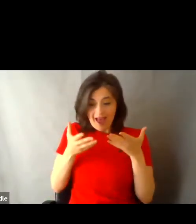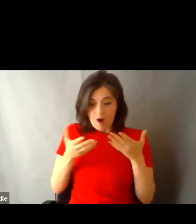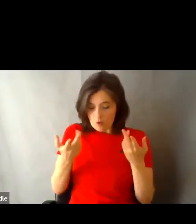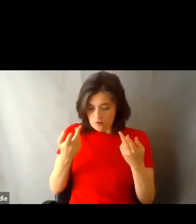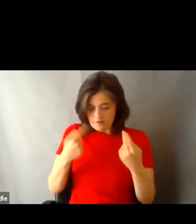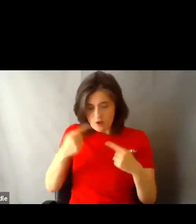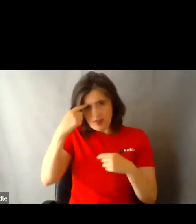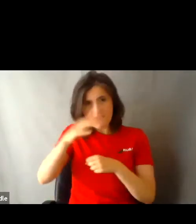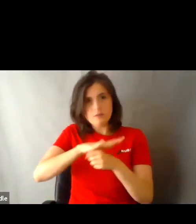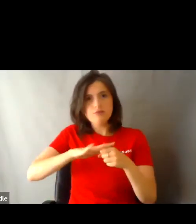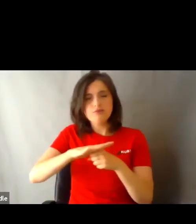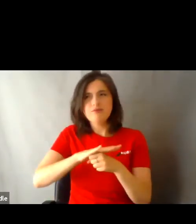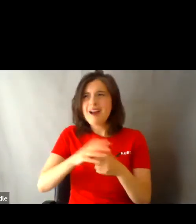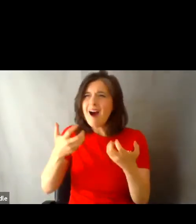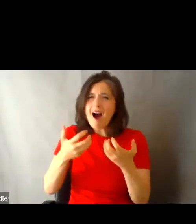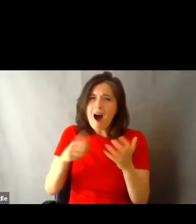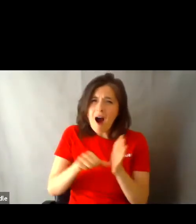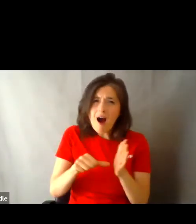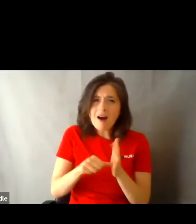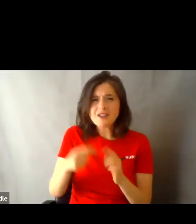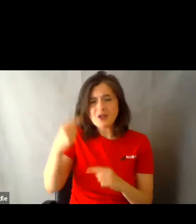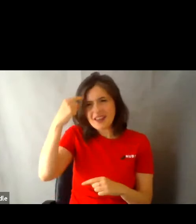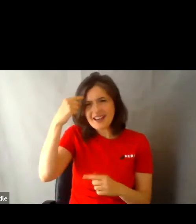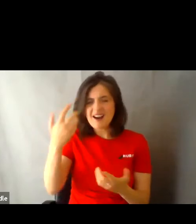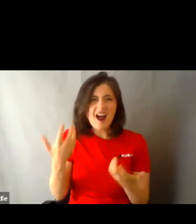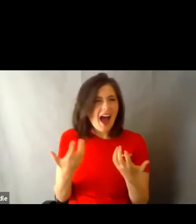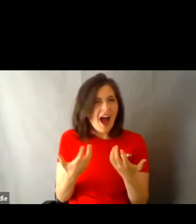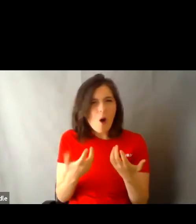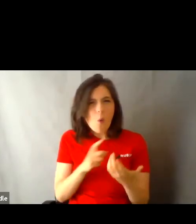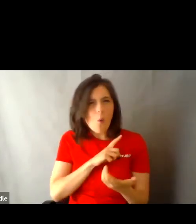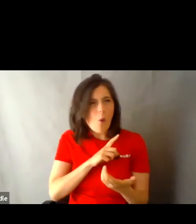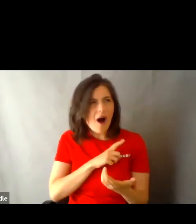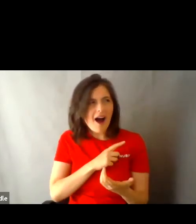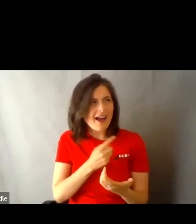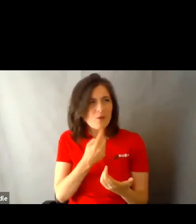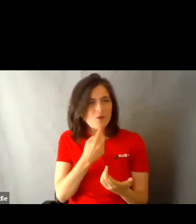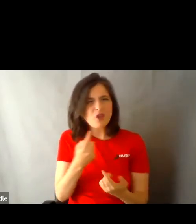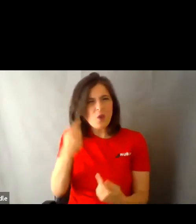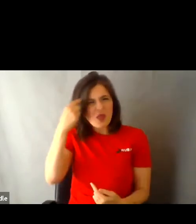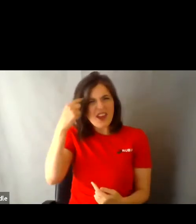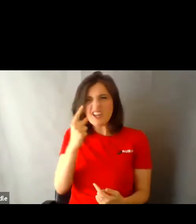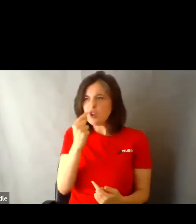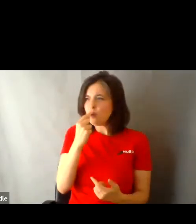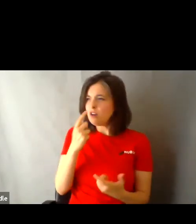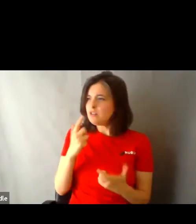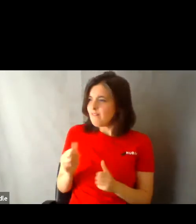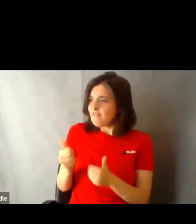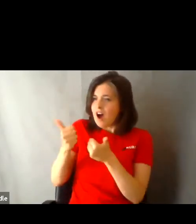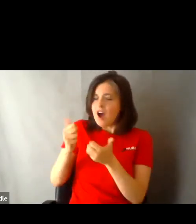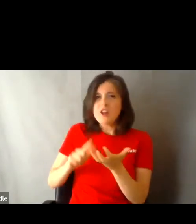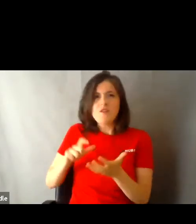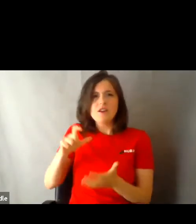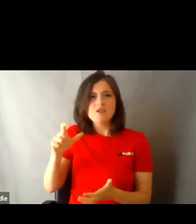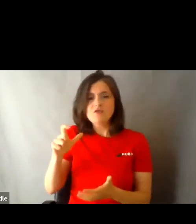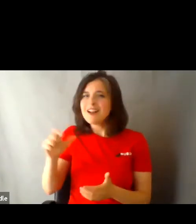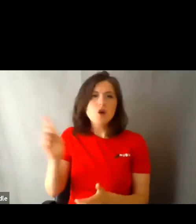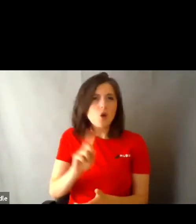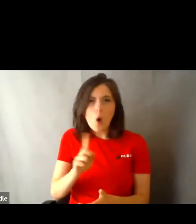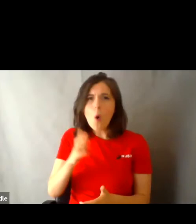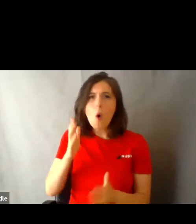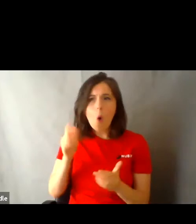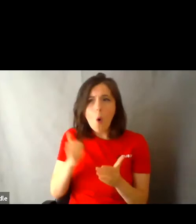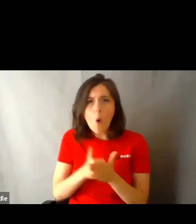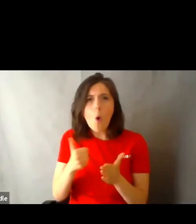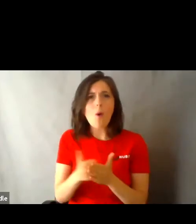it's hard to believe that there was ever a debate around the fact that we needed to get rid of universal credit and how awful it is.